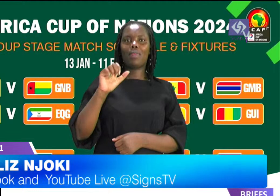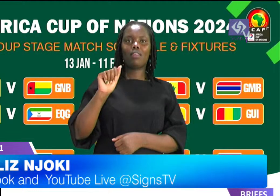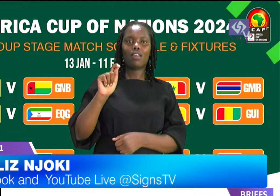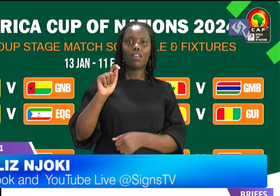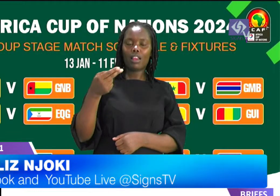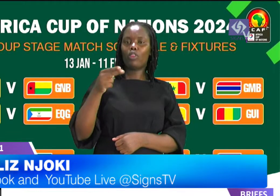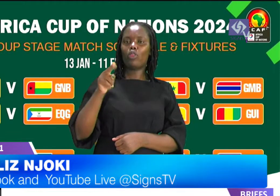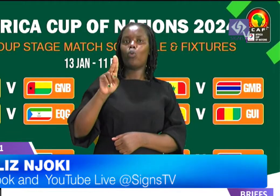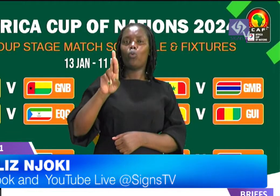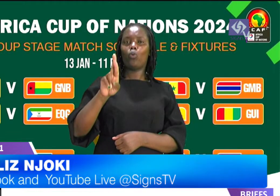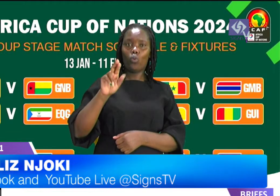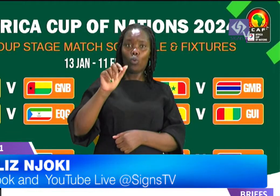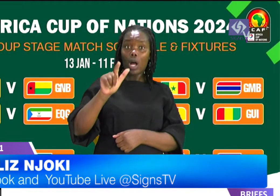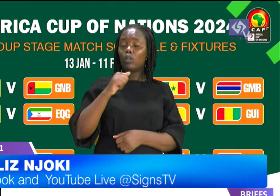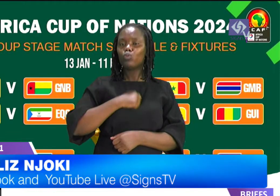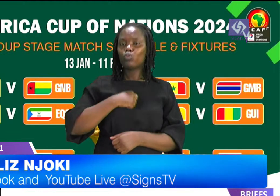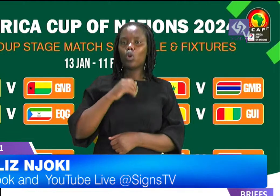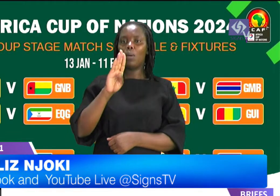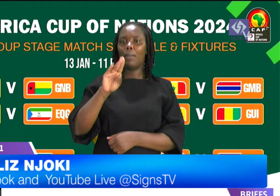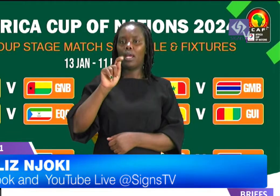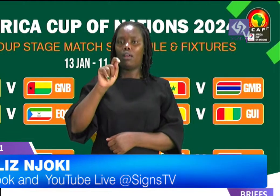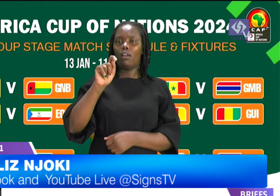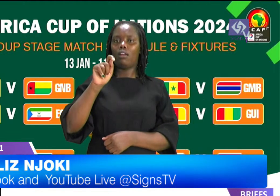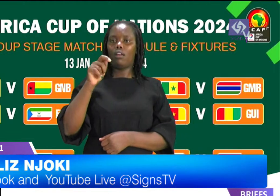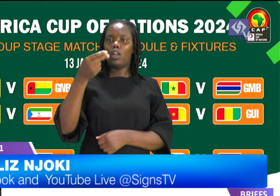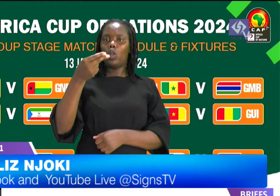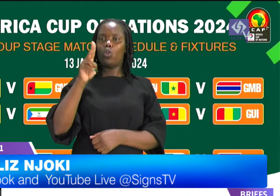off a stunning 1-0